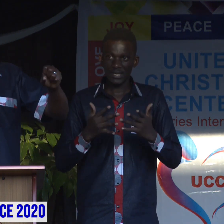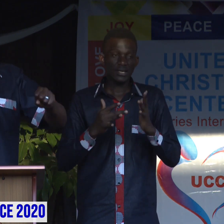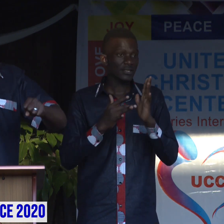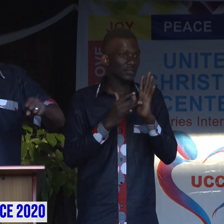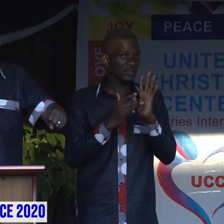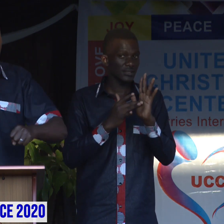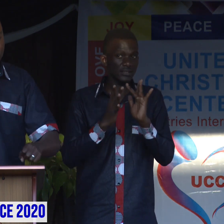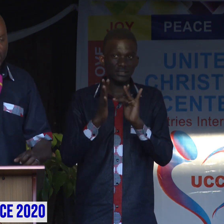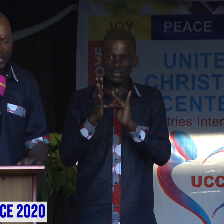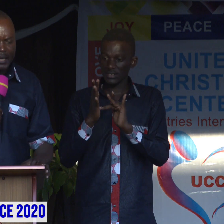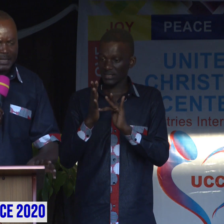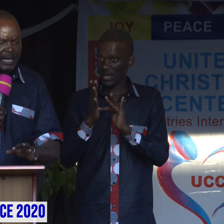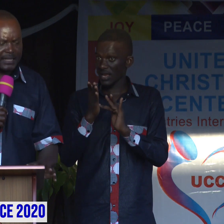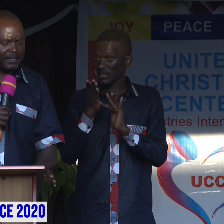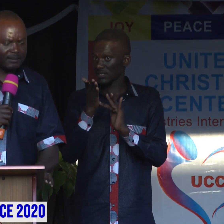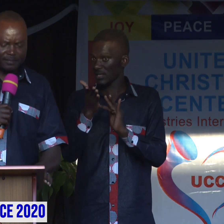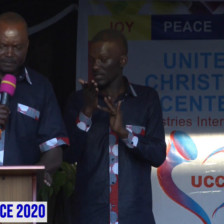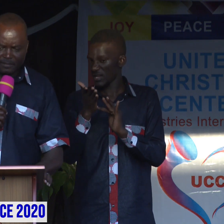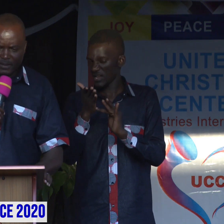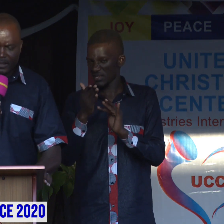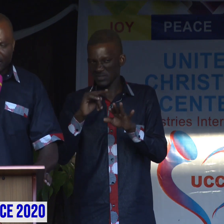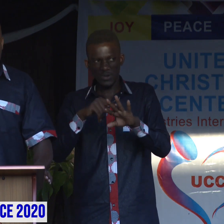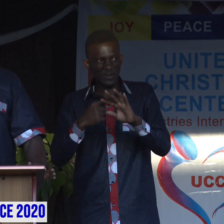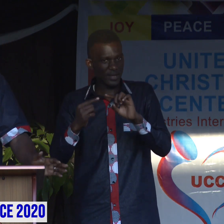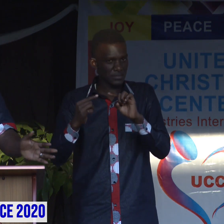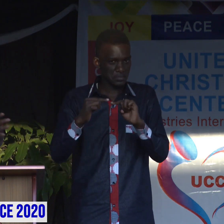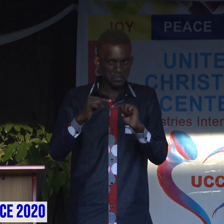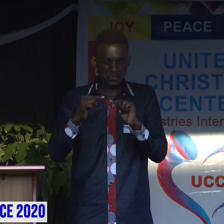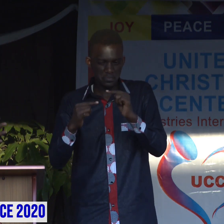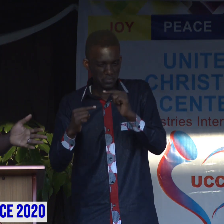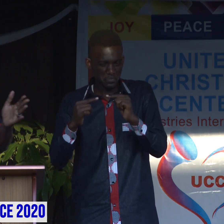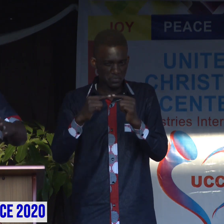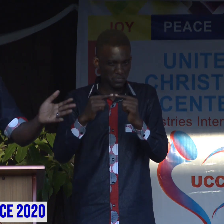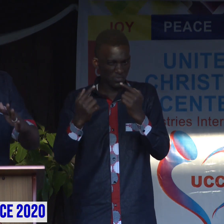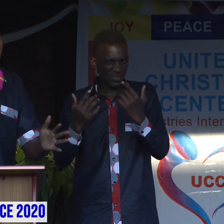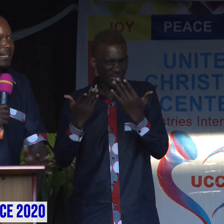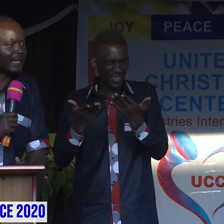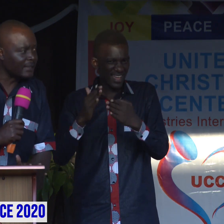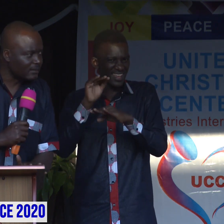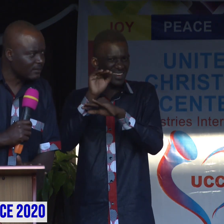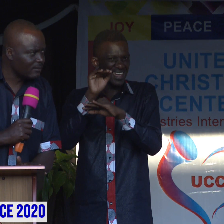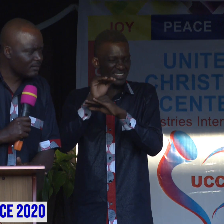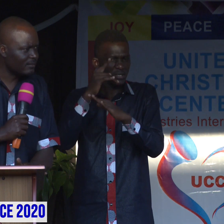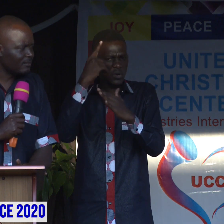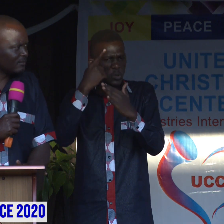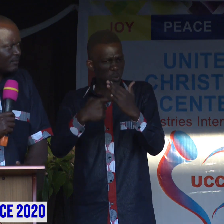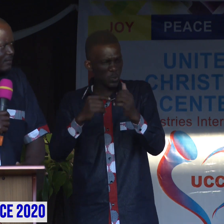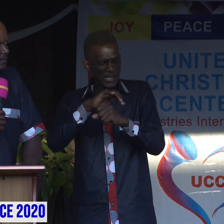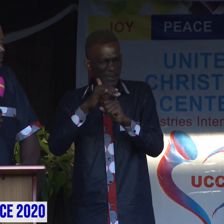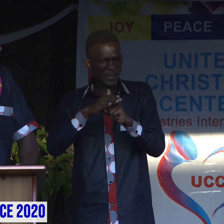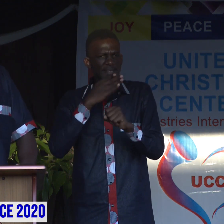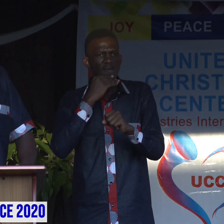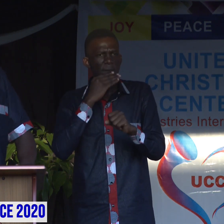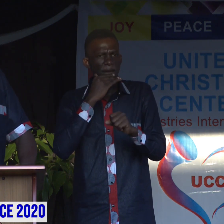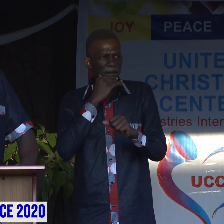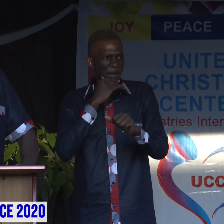Jesus, that was where he was discussing. Waliwo Yesu we yali anyumya. And he was asked what makes a man unclean. Ne bamubuuza ki